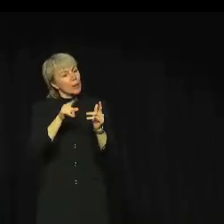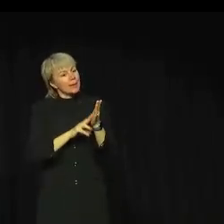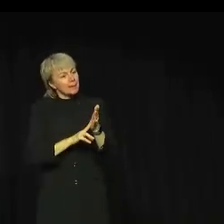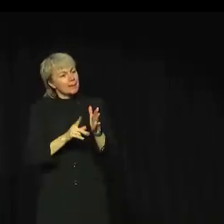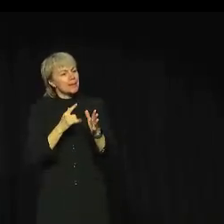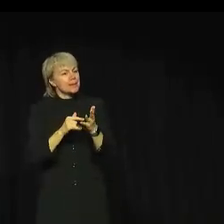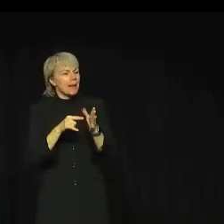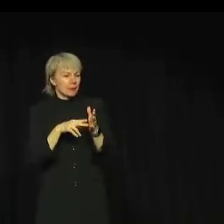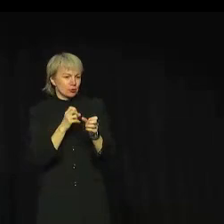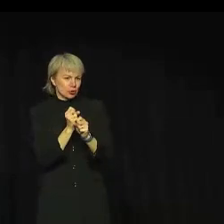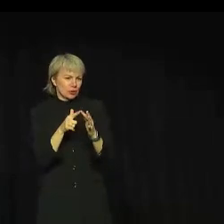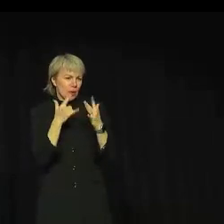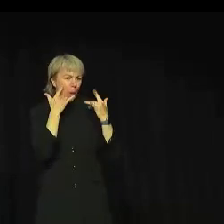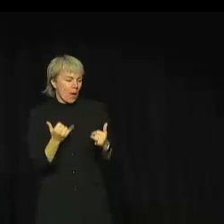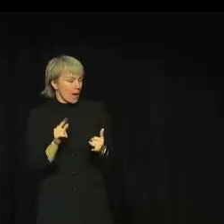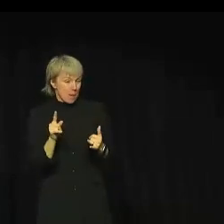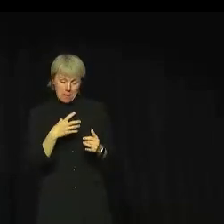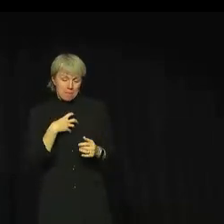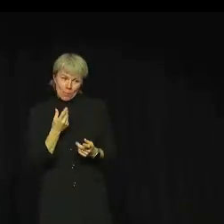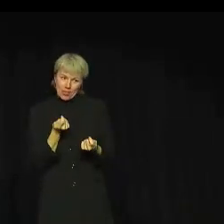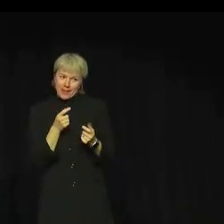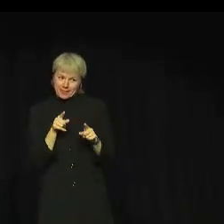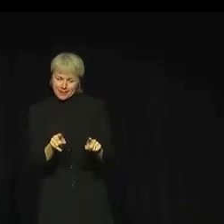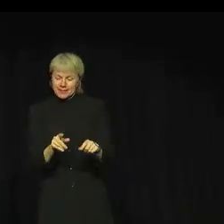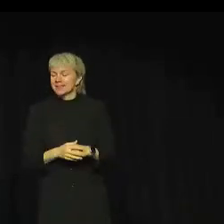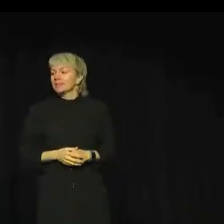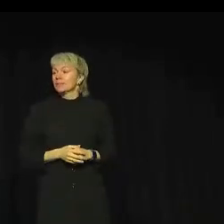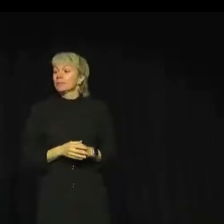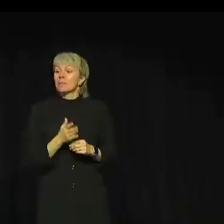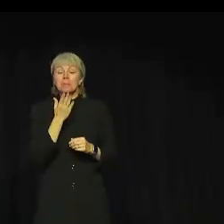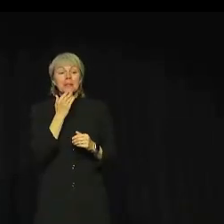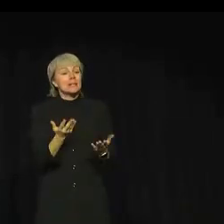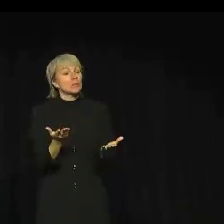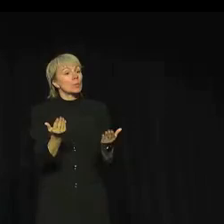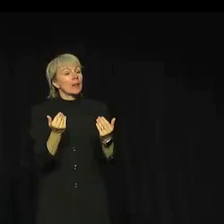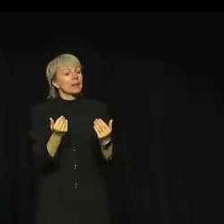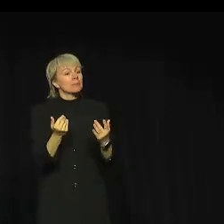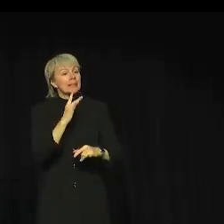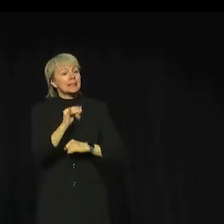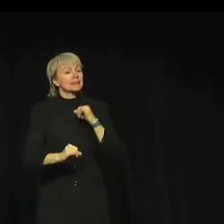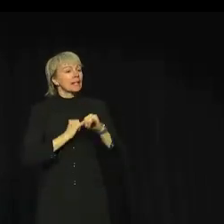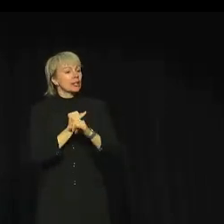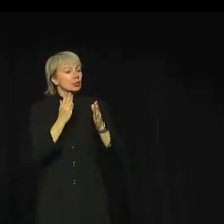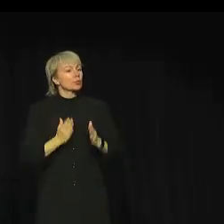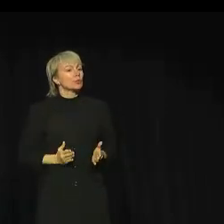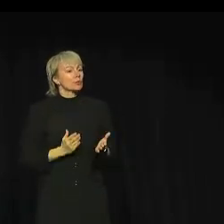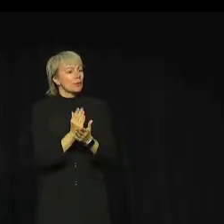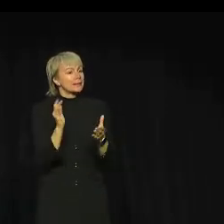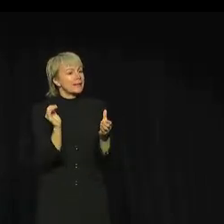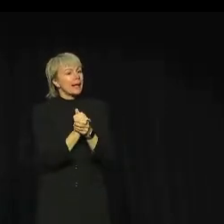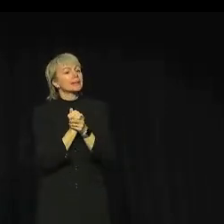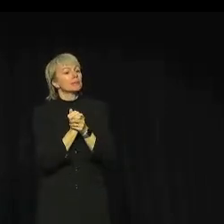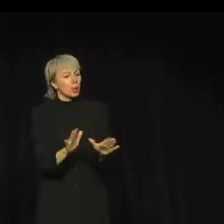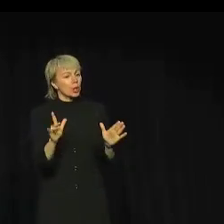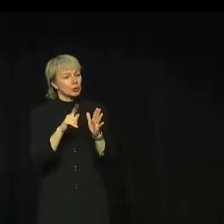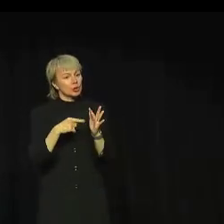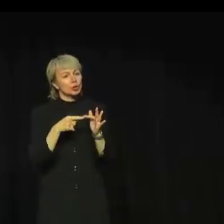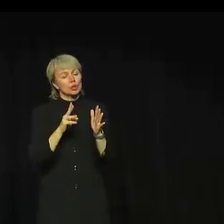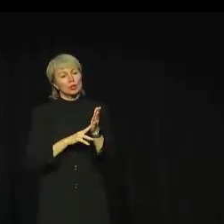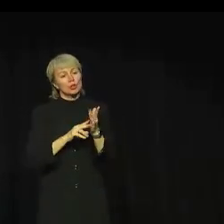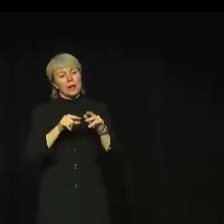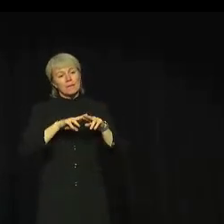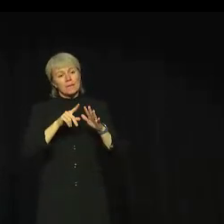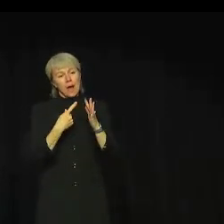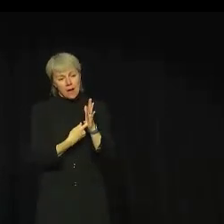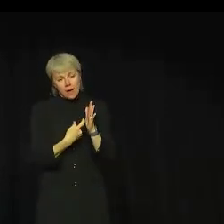lawyer, but she is so much more. Please make her very welcome, international human rights expert, Jennifer Robinson.